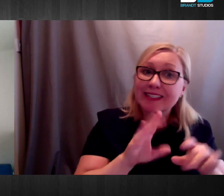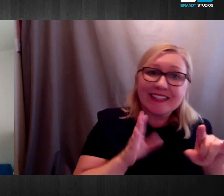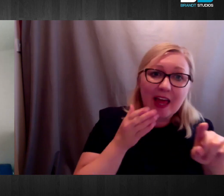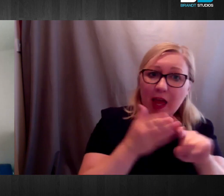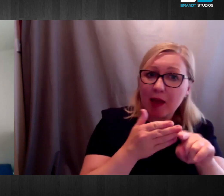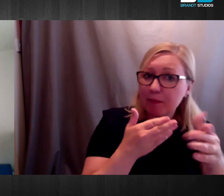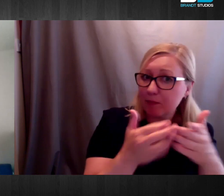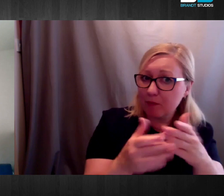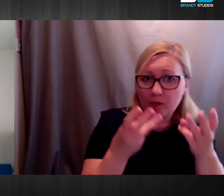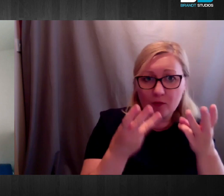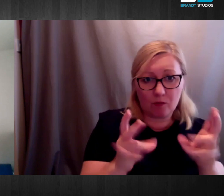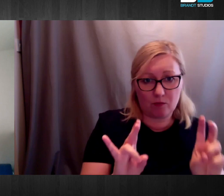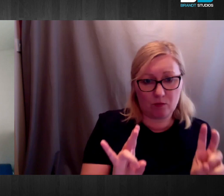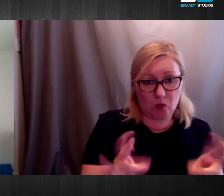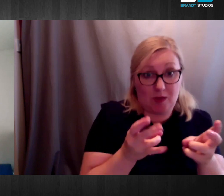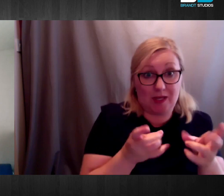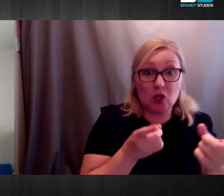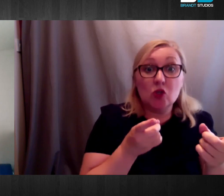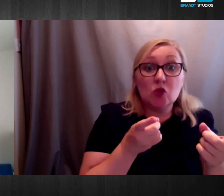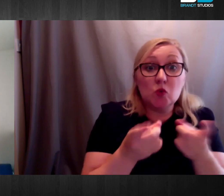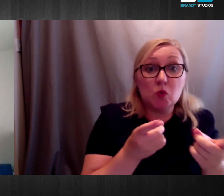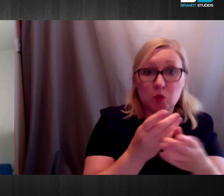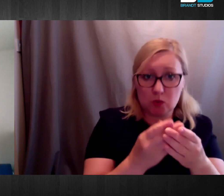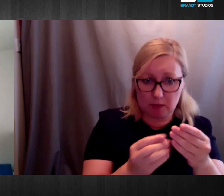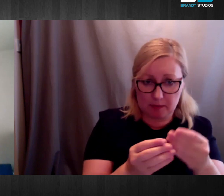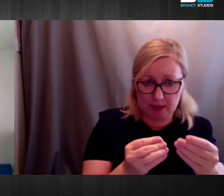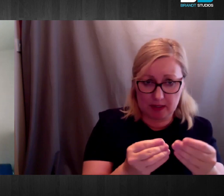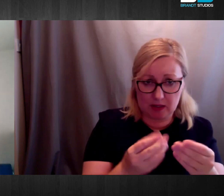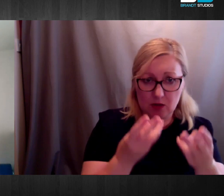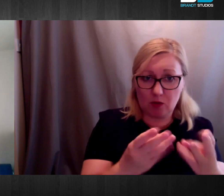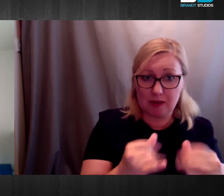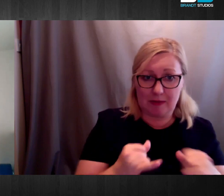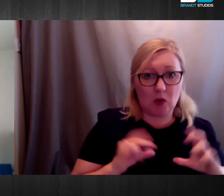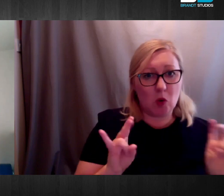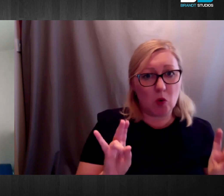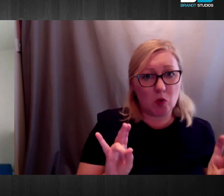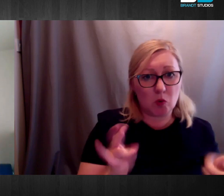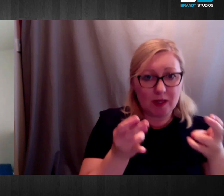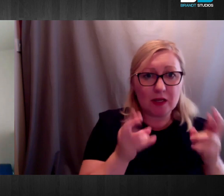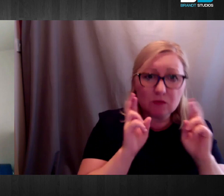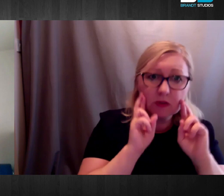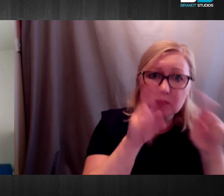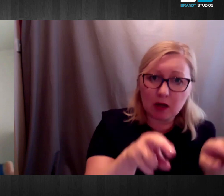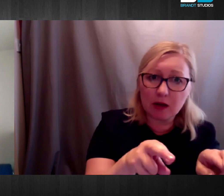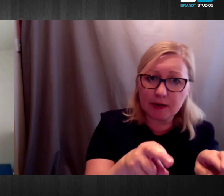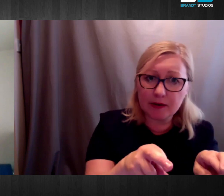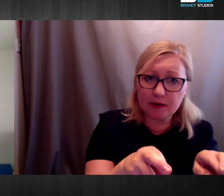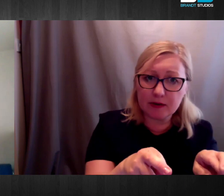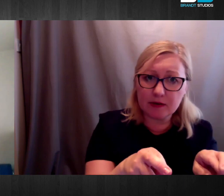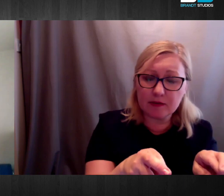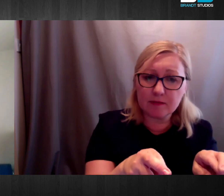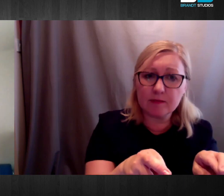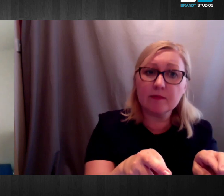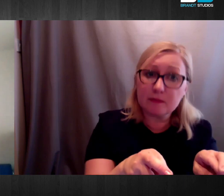sort of being able to respond quickly. But we've also been involved in, of course, setting